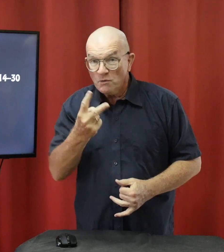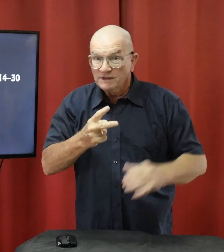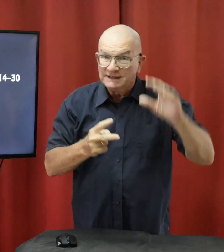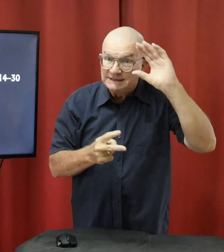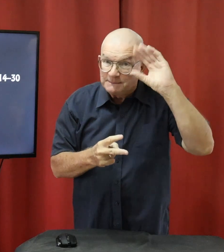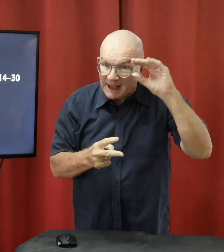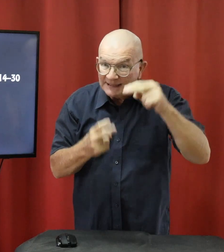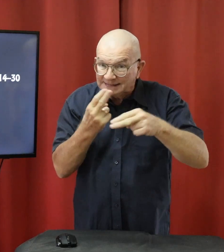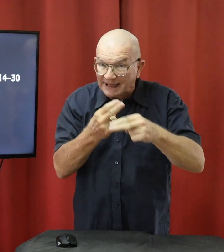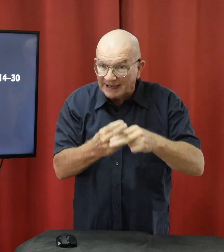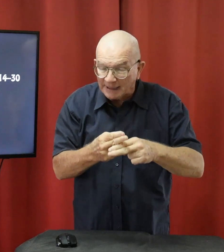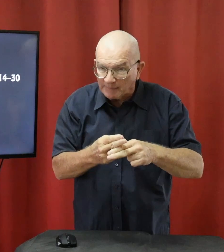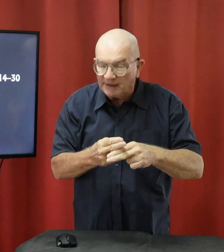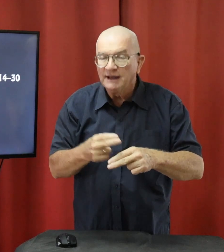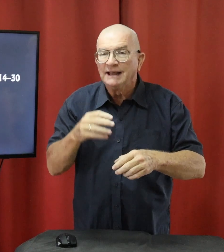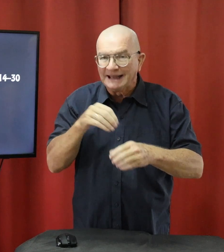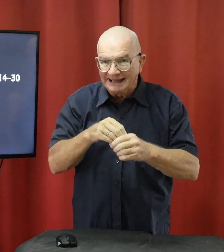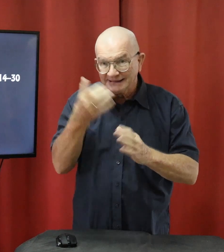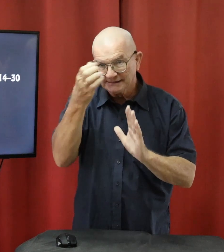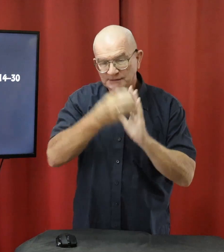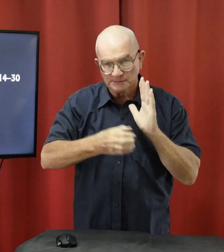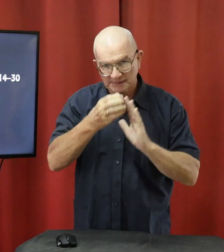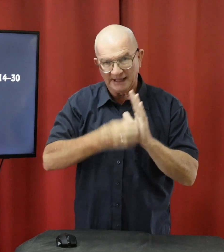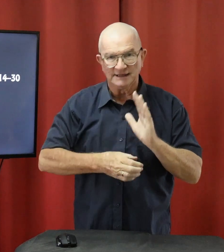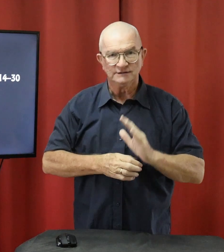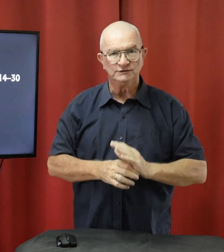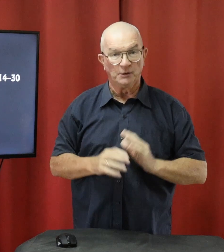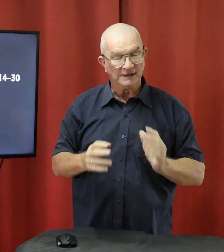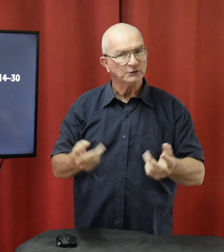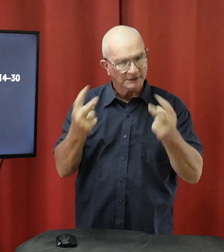And we're going to see both of these men's names in this passage.